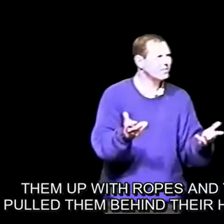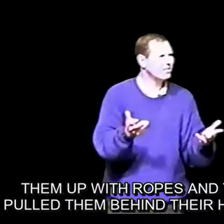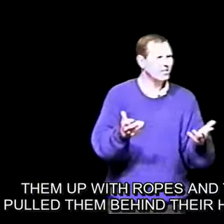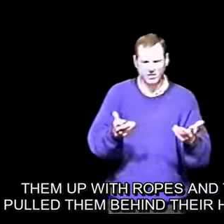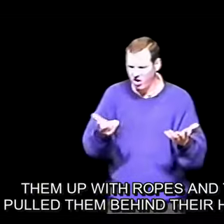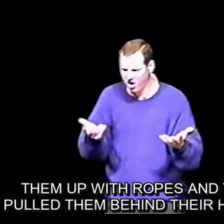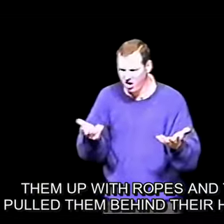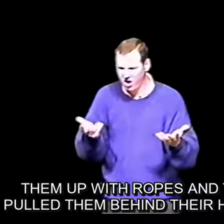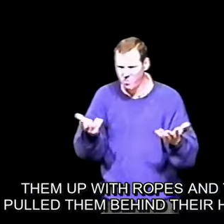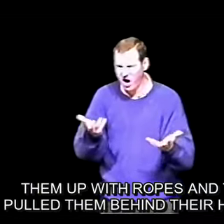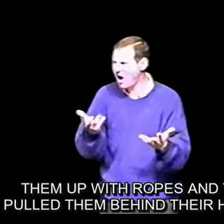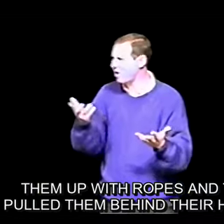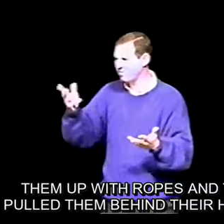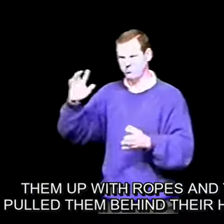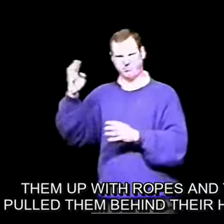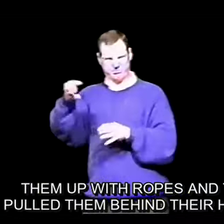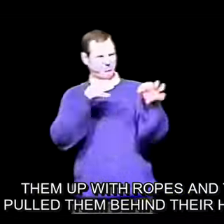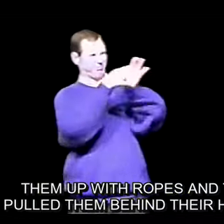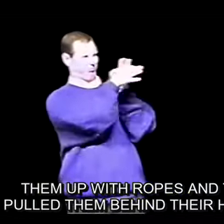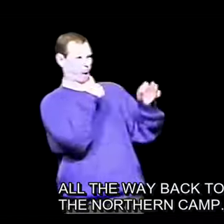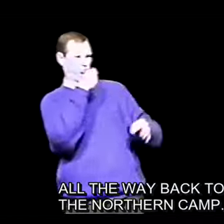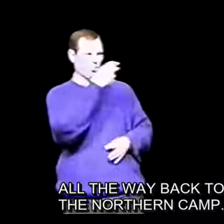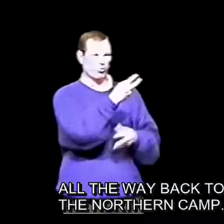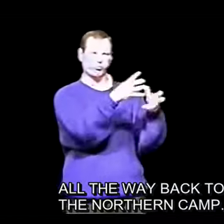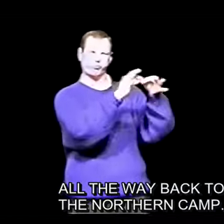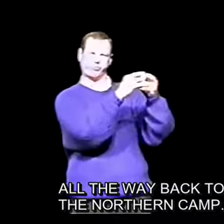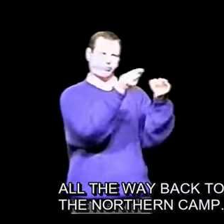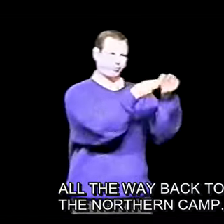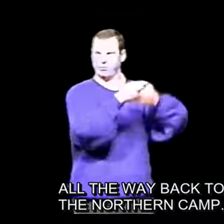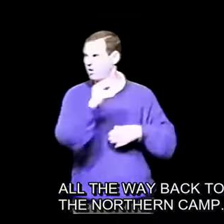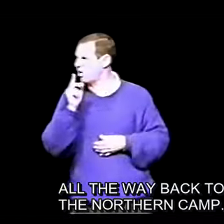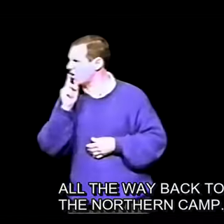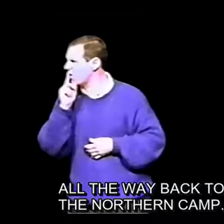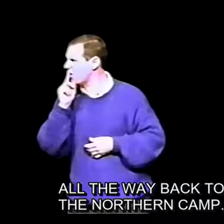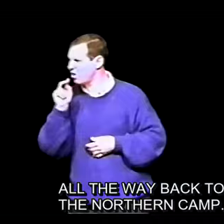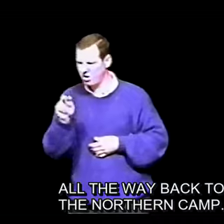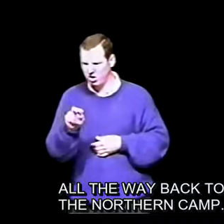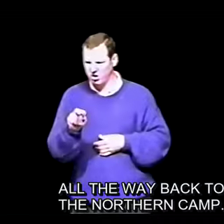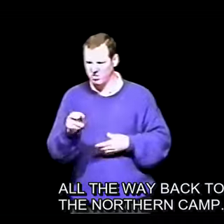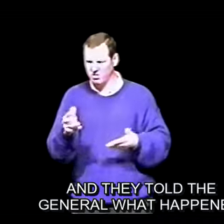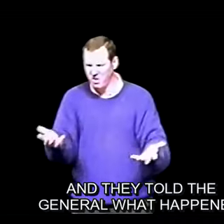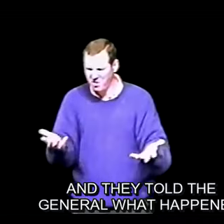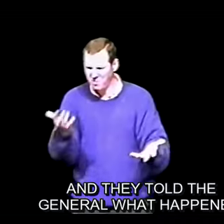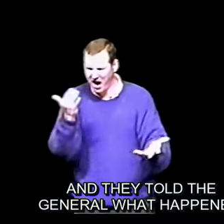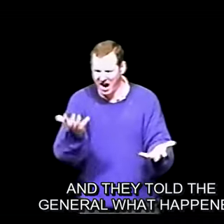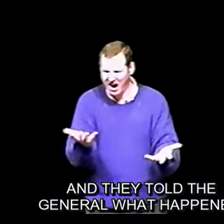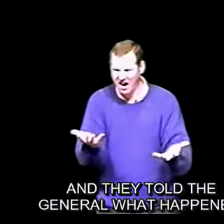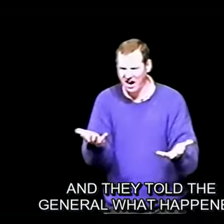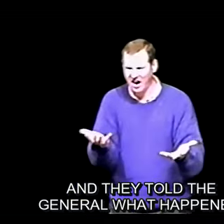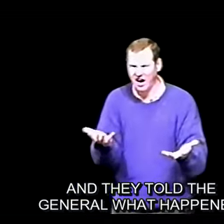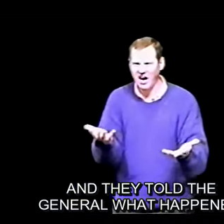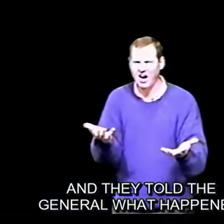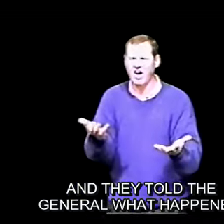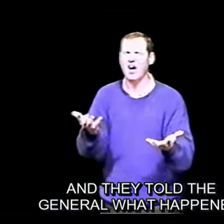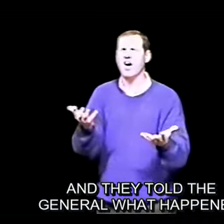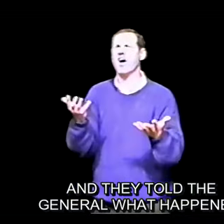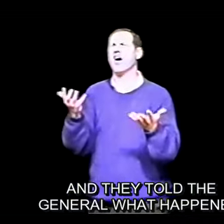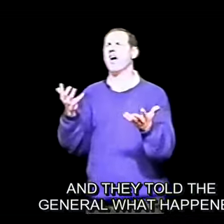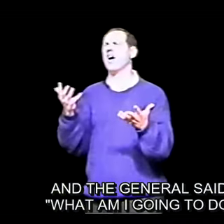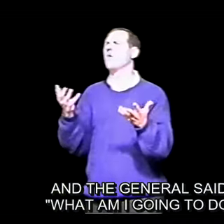their horses all the way back to the northern camp. And they told the general what happened. And the general said, What